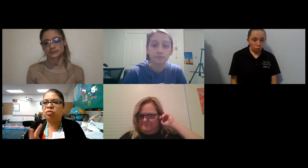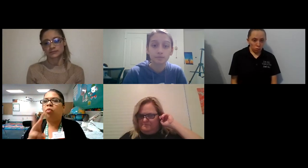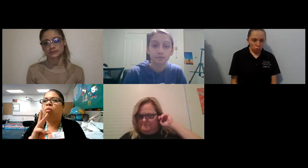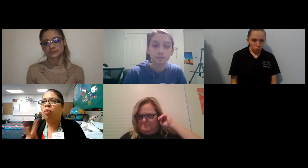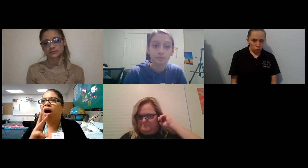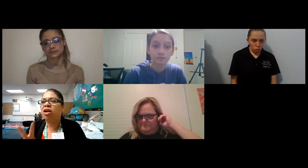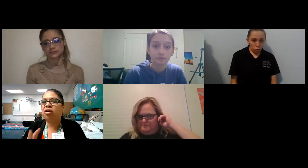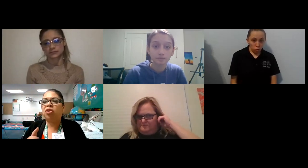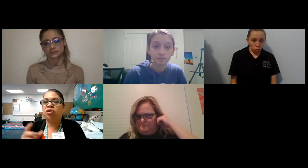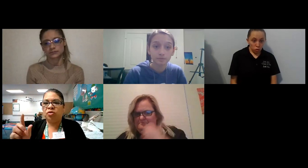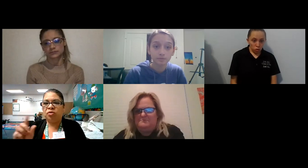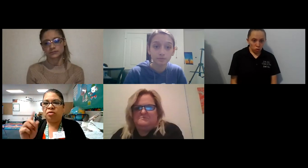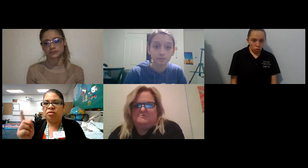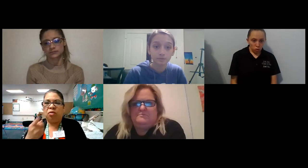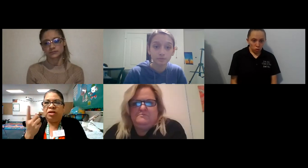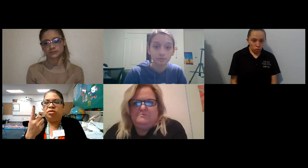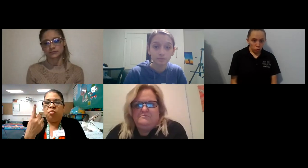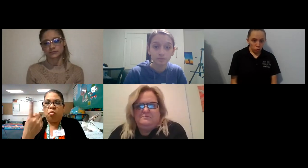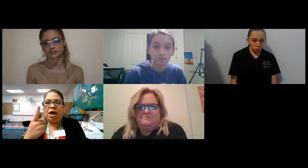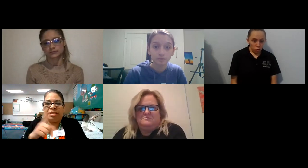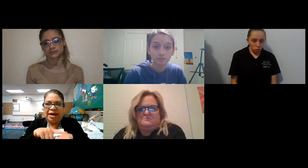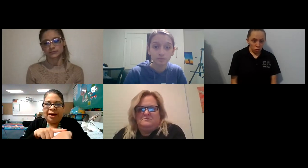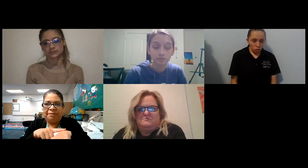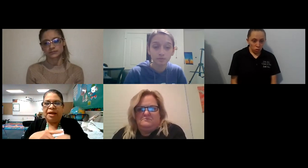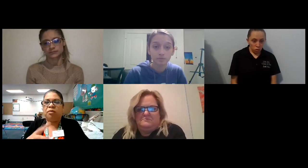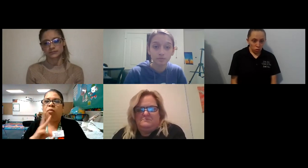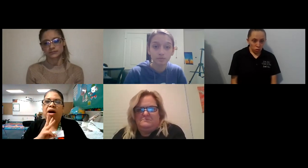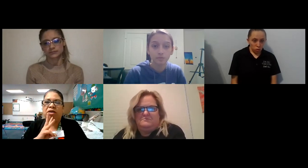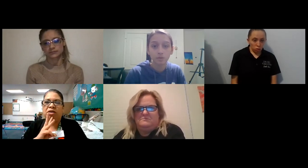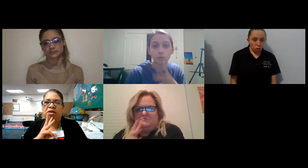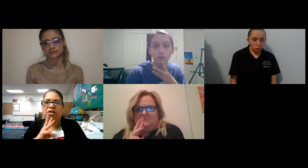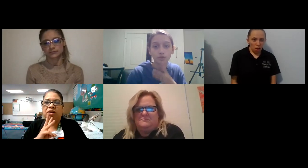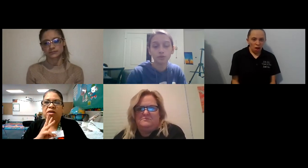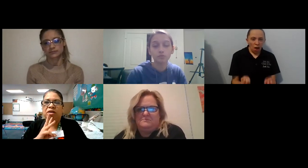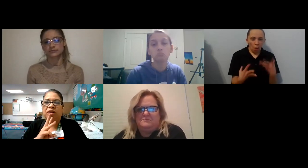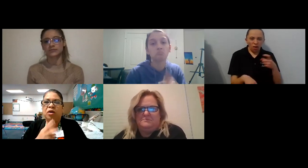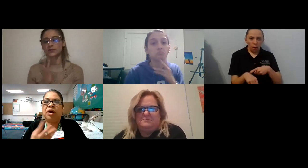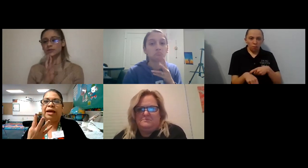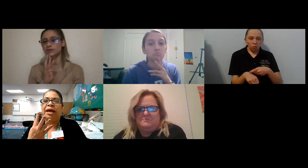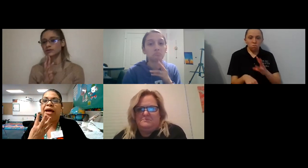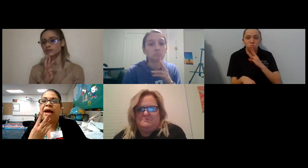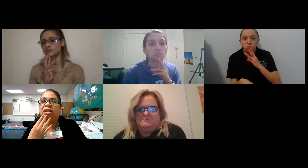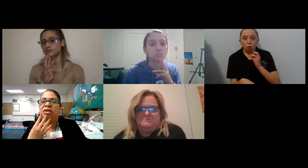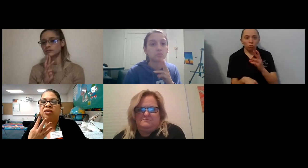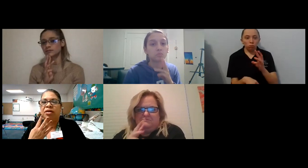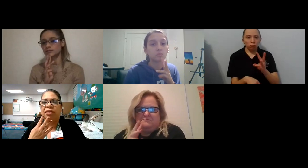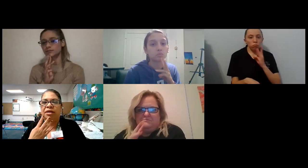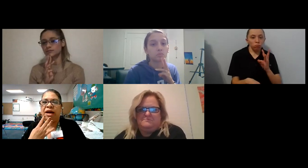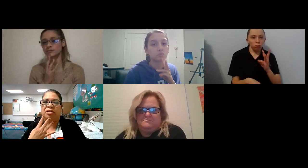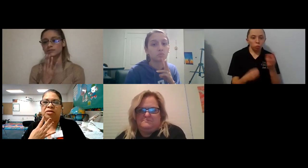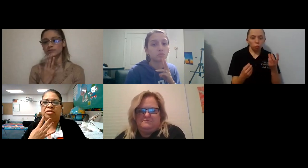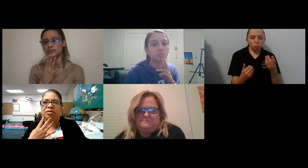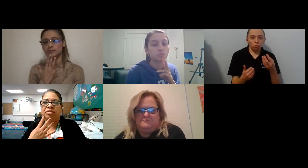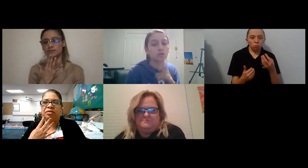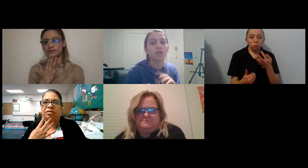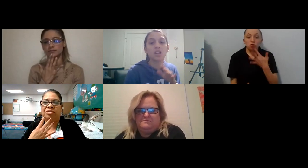you do water or you only do one time, like water? Or like colors or